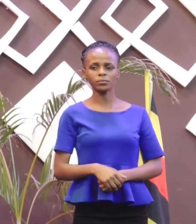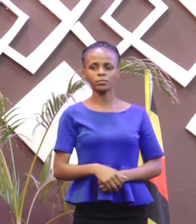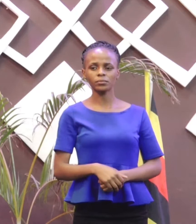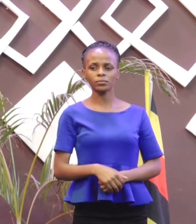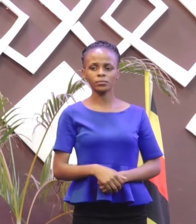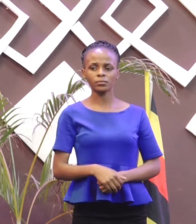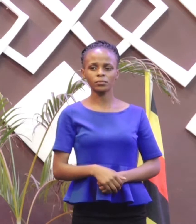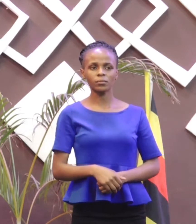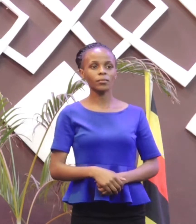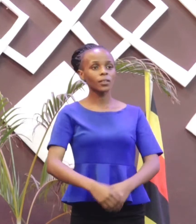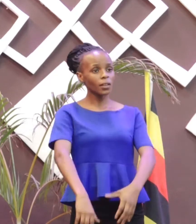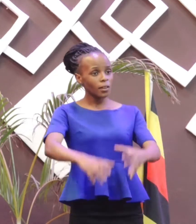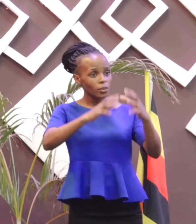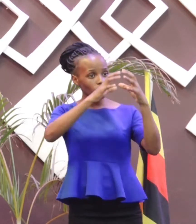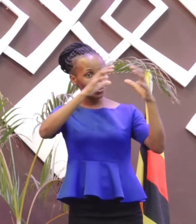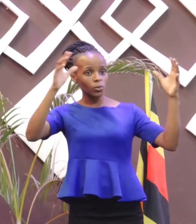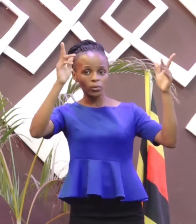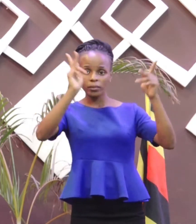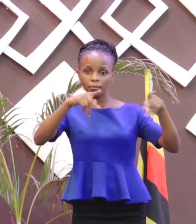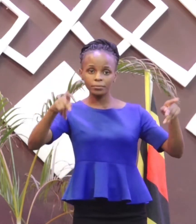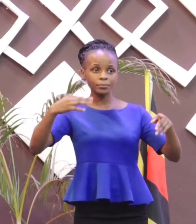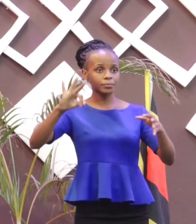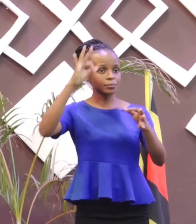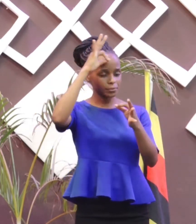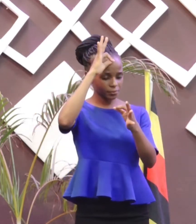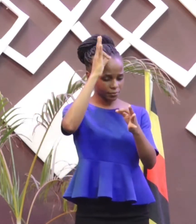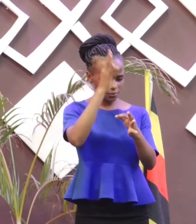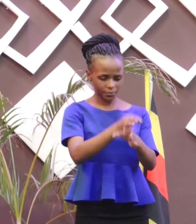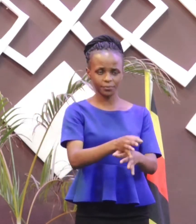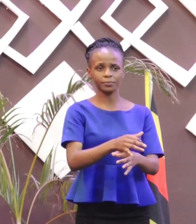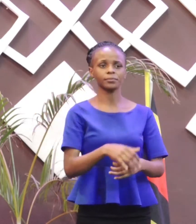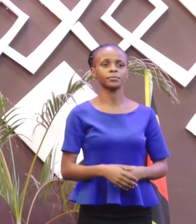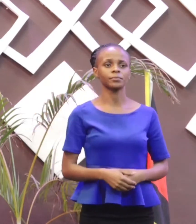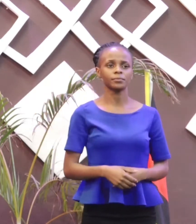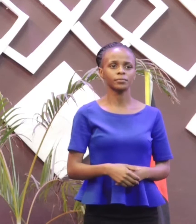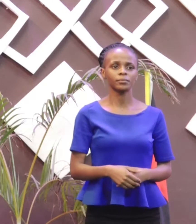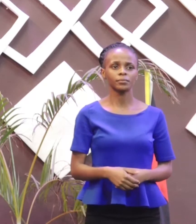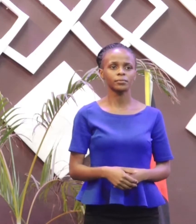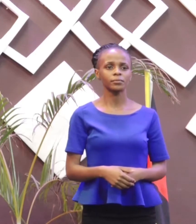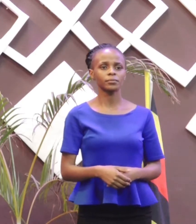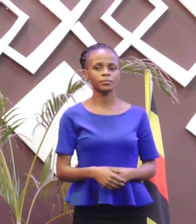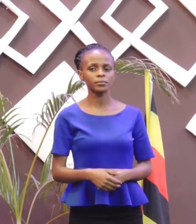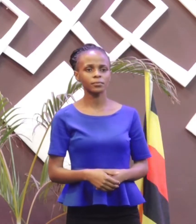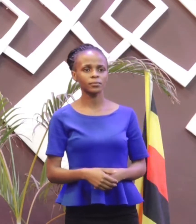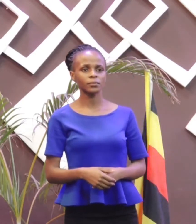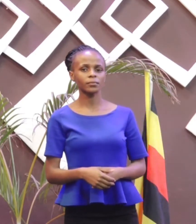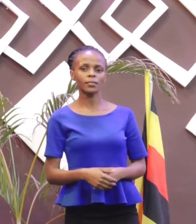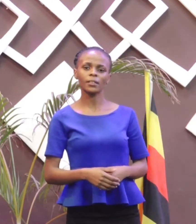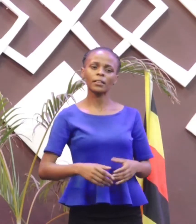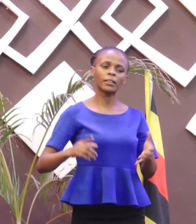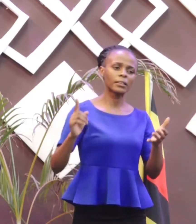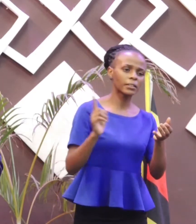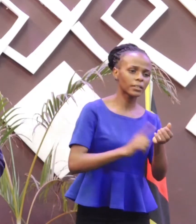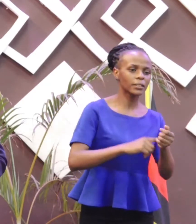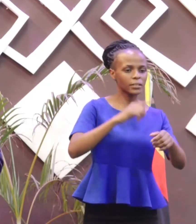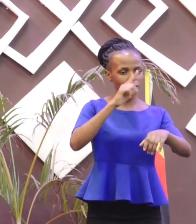abokukiriza. Great people of faith. Abantu abamanyi abokukiriza. Finding time, you go to the